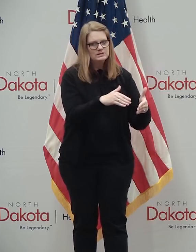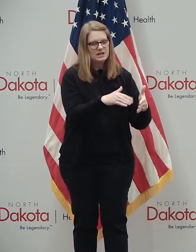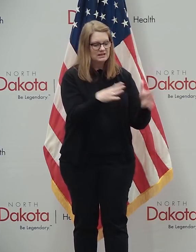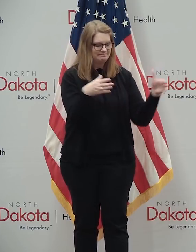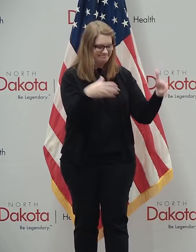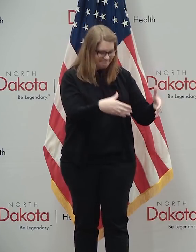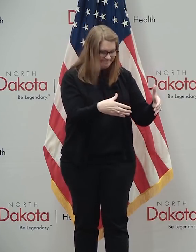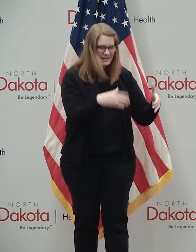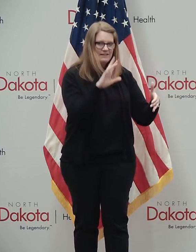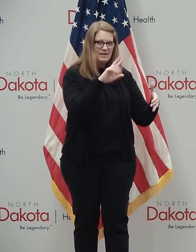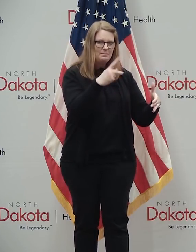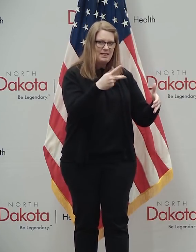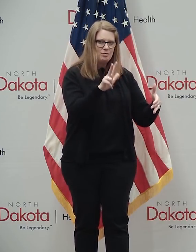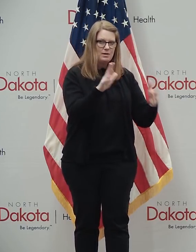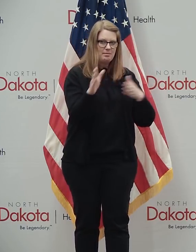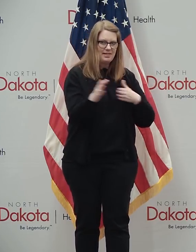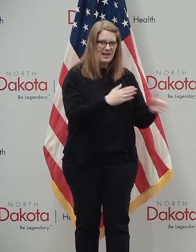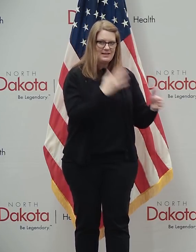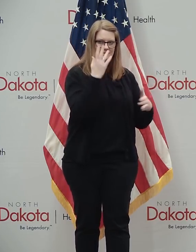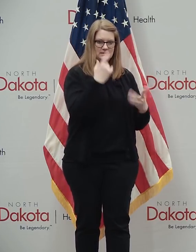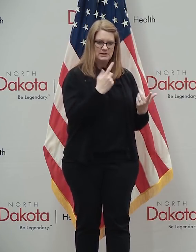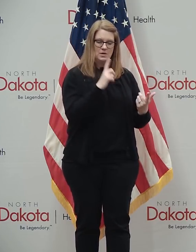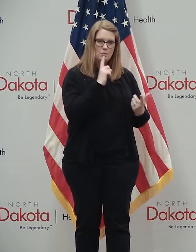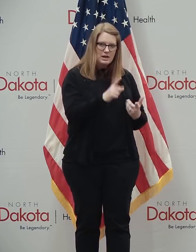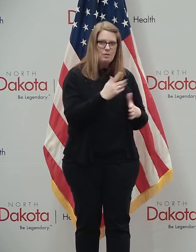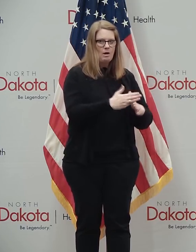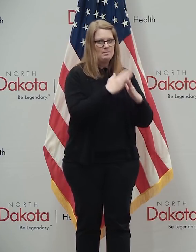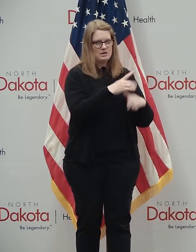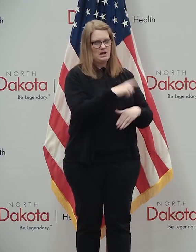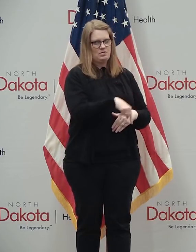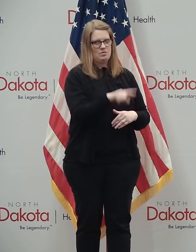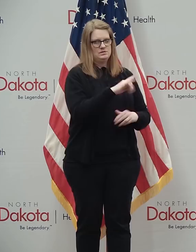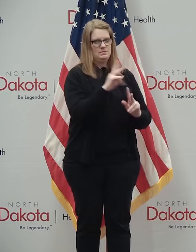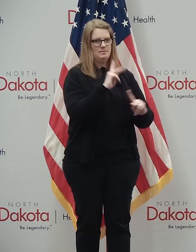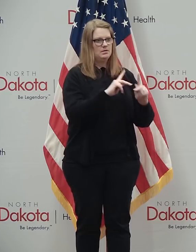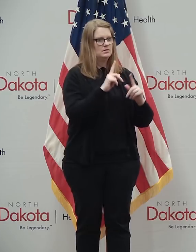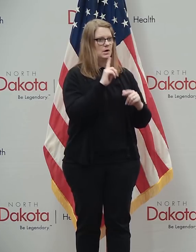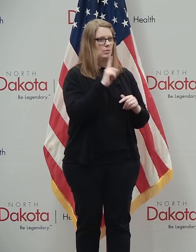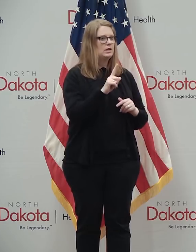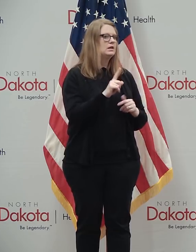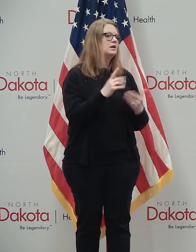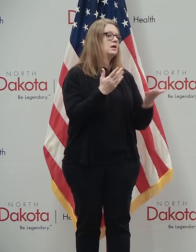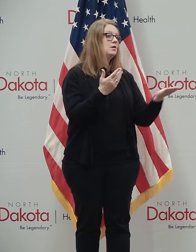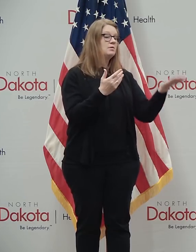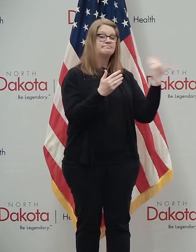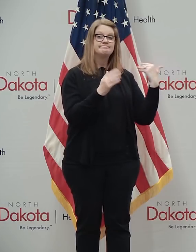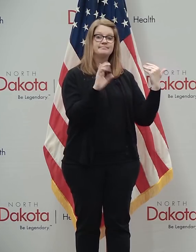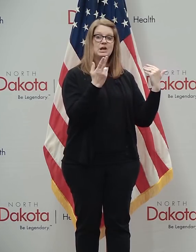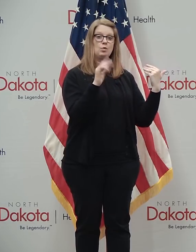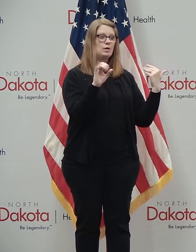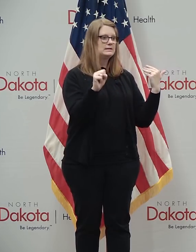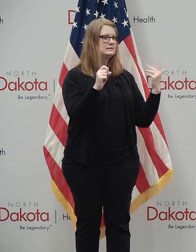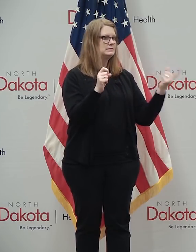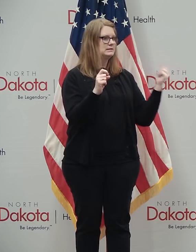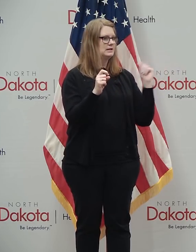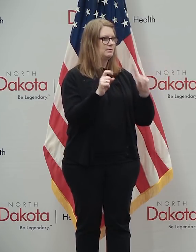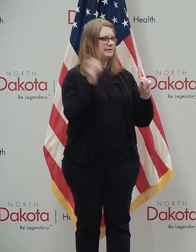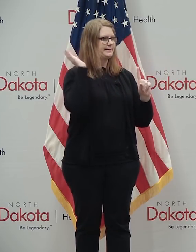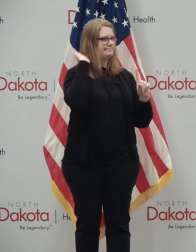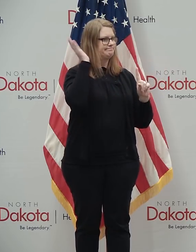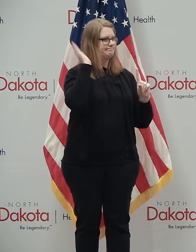around that through the Vulnerable Population Protection Plan. But I would maybe ask Chris to come up and say a few words